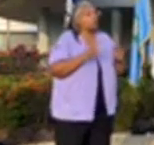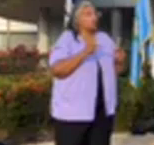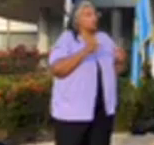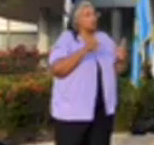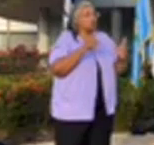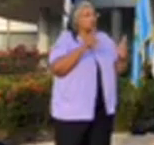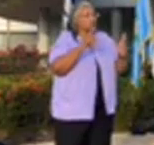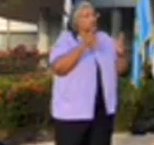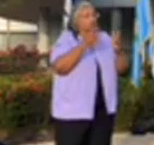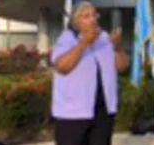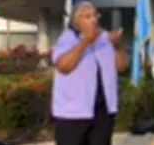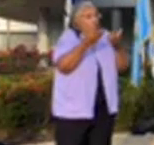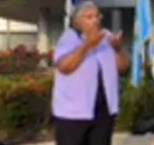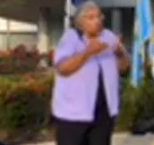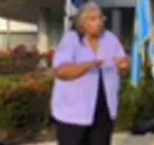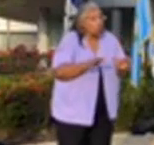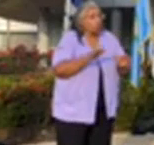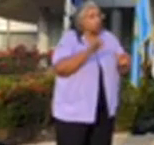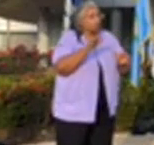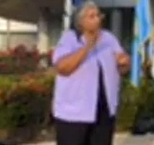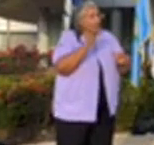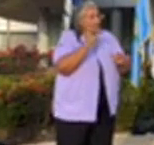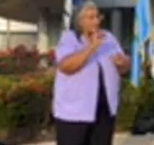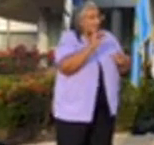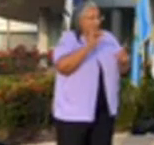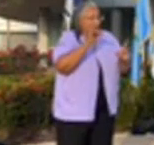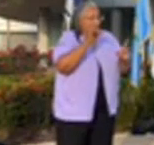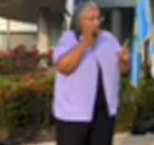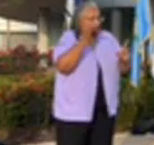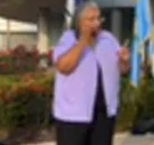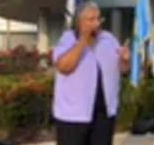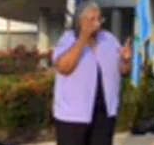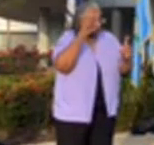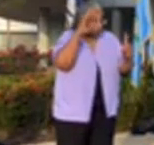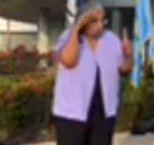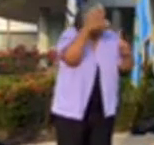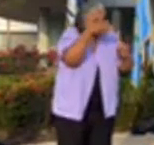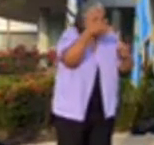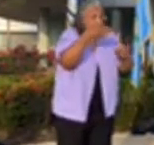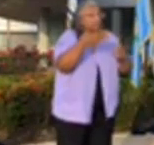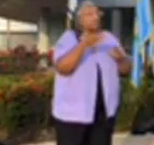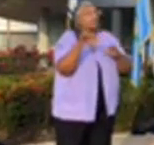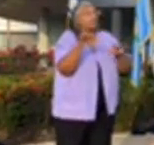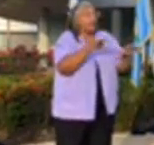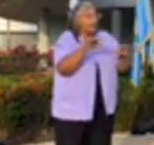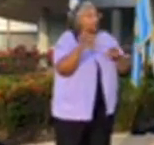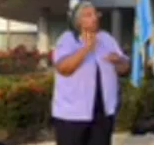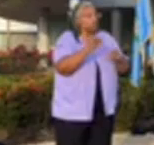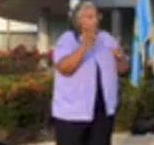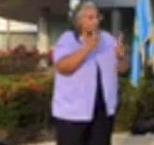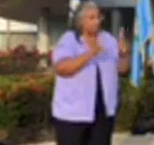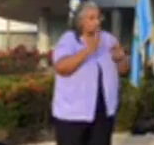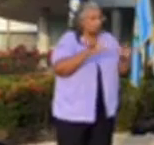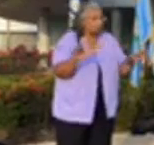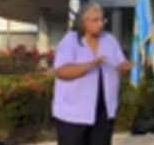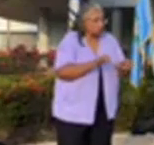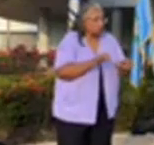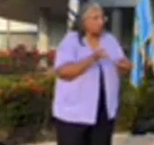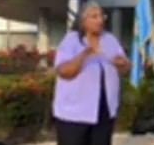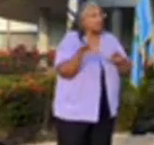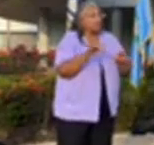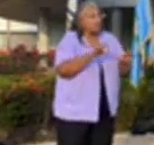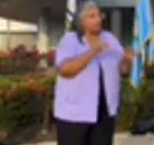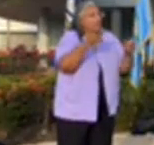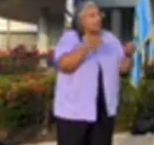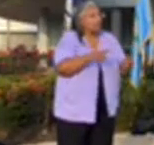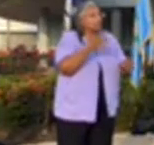That because the test itself actually isn't the end all be all. It's the actions that are taking. And those actions can be taken whether or